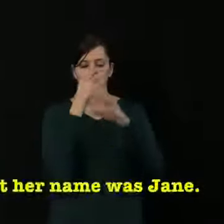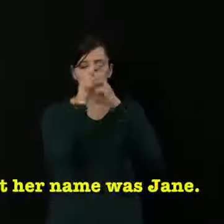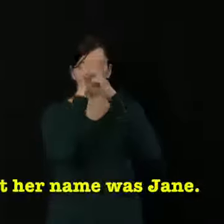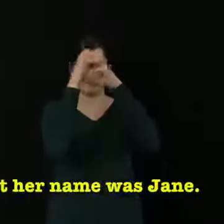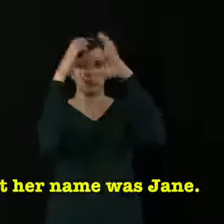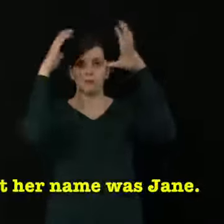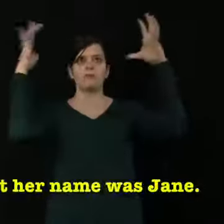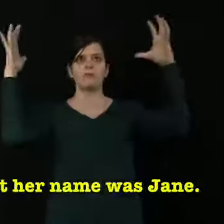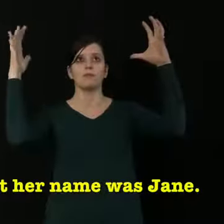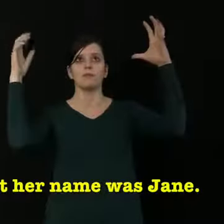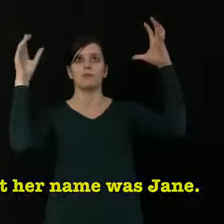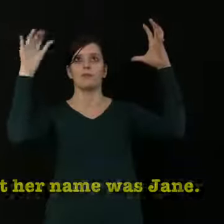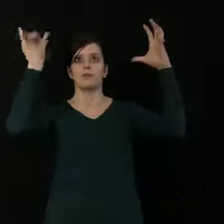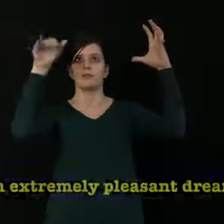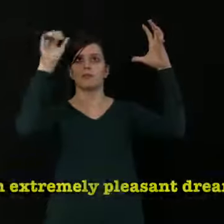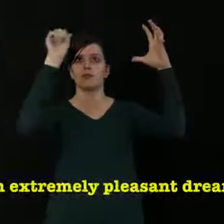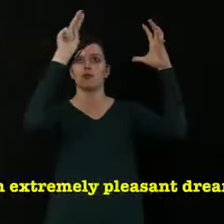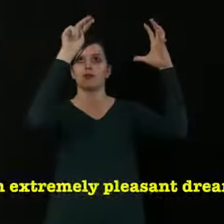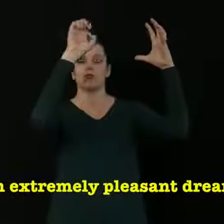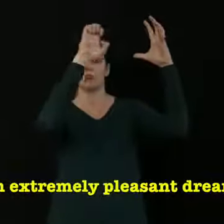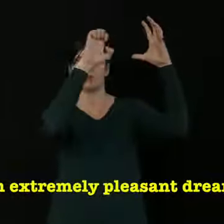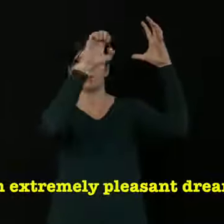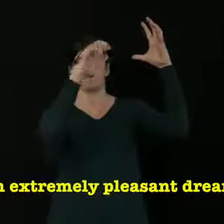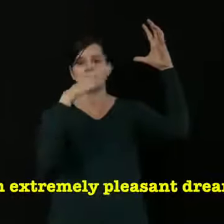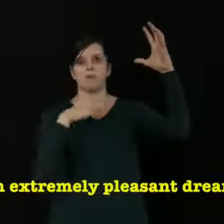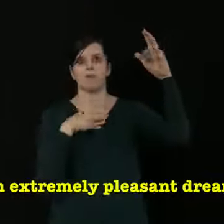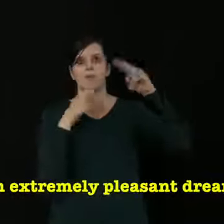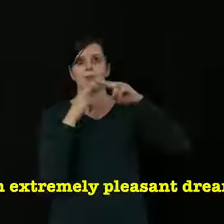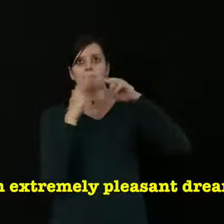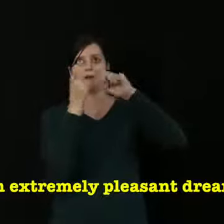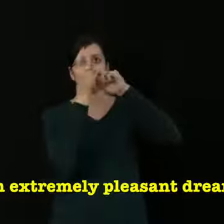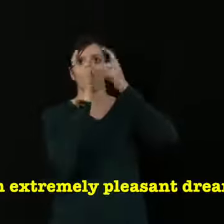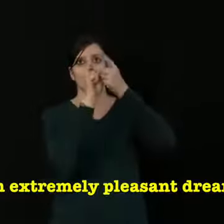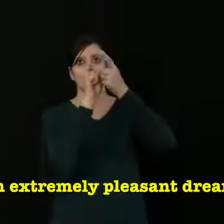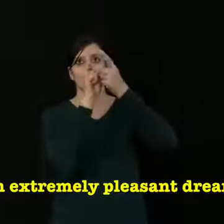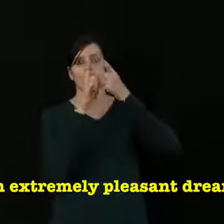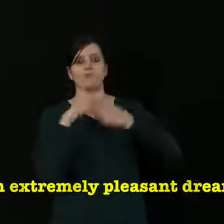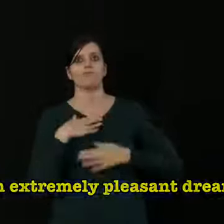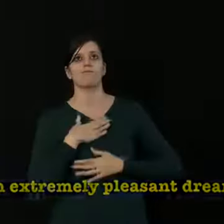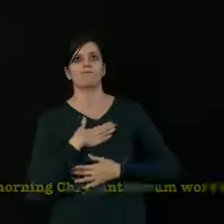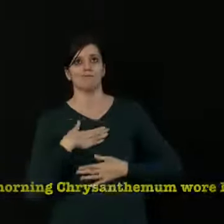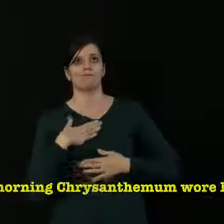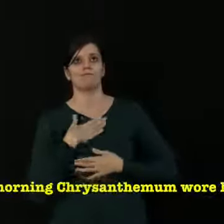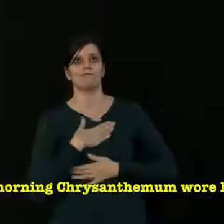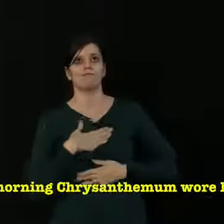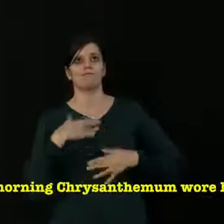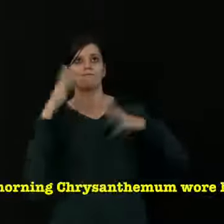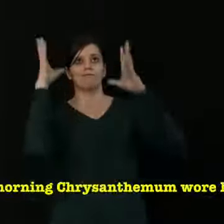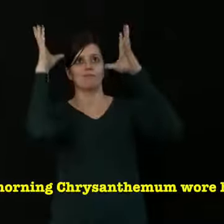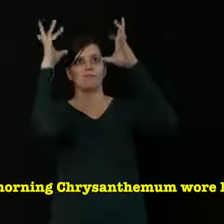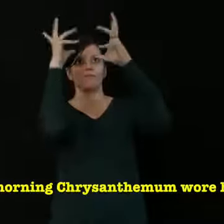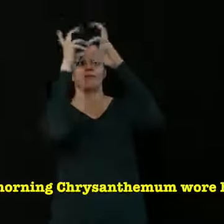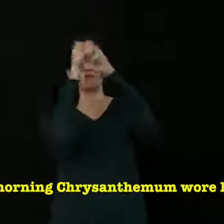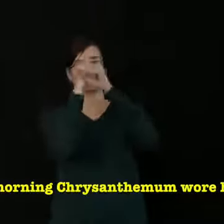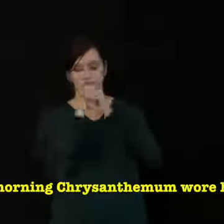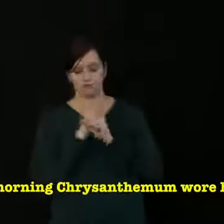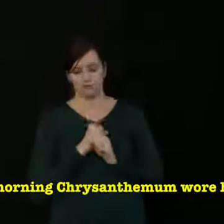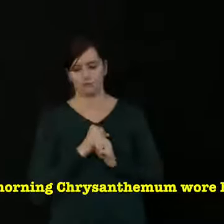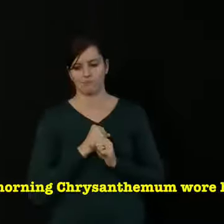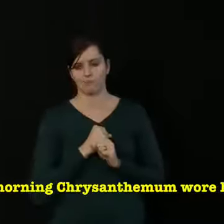name was Jane. It was an extremely pleasant dream. The next morning, Chrysanthemum